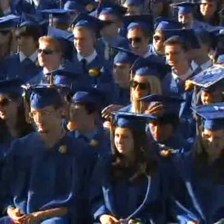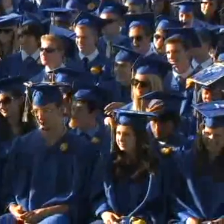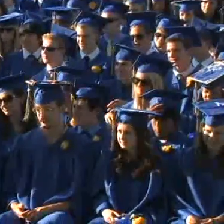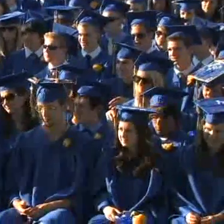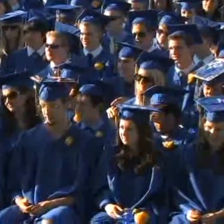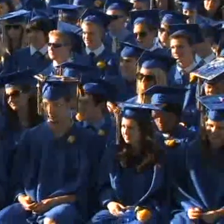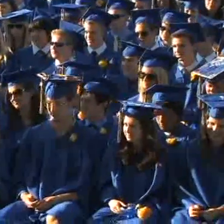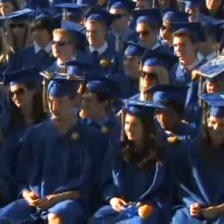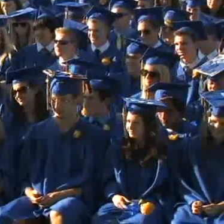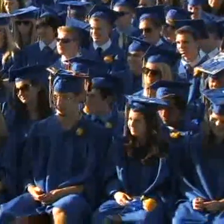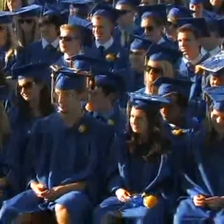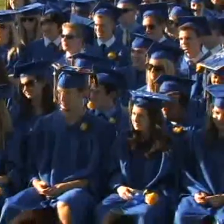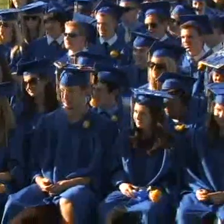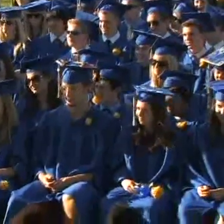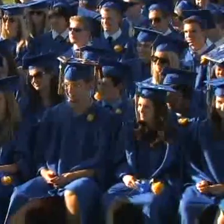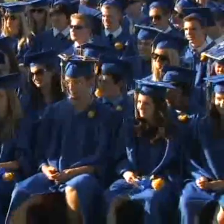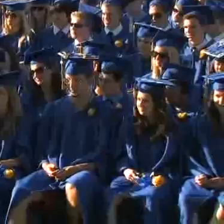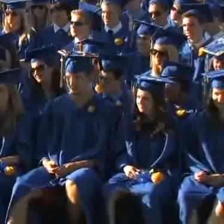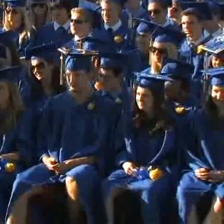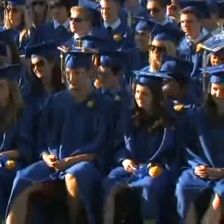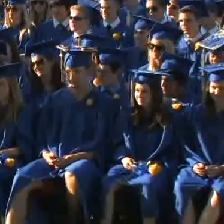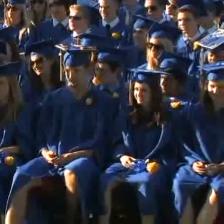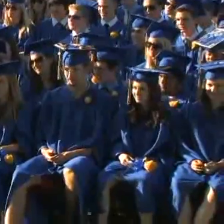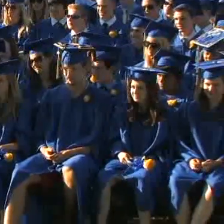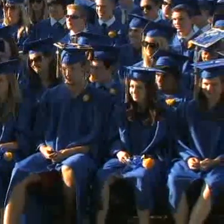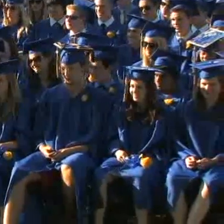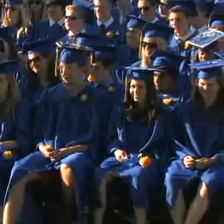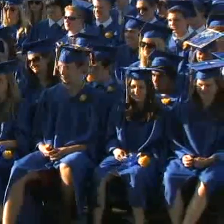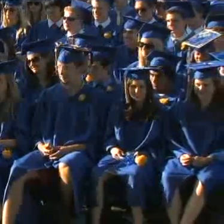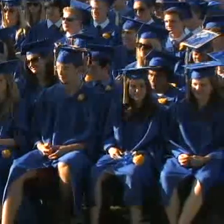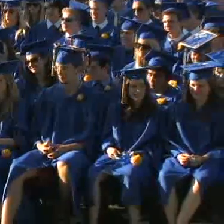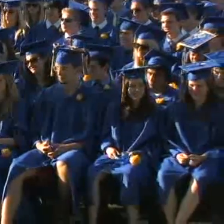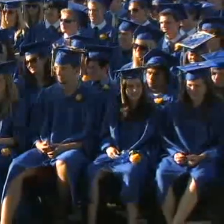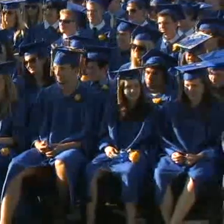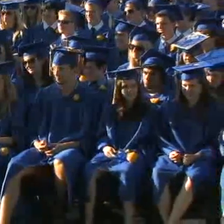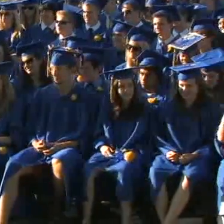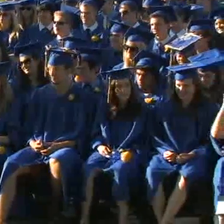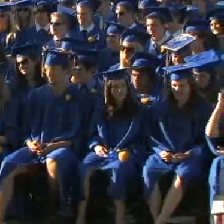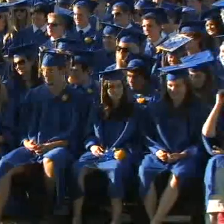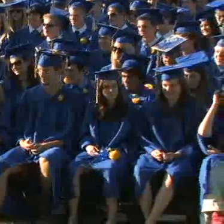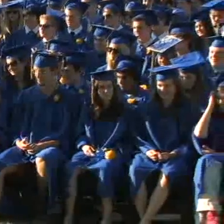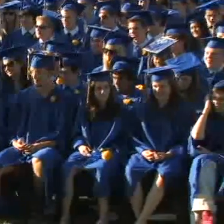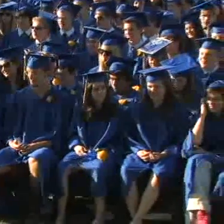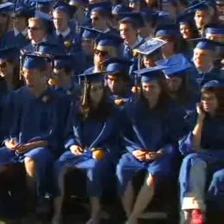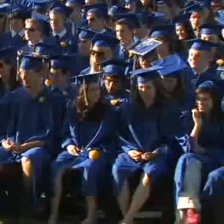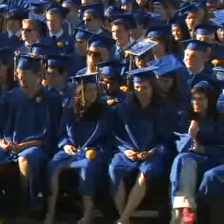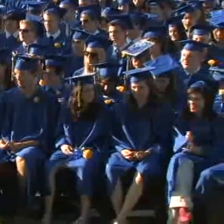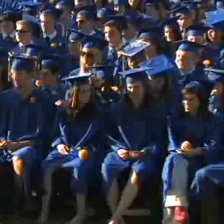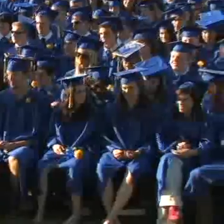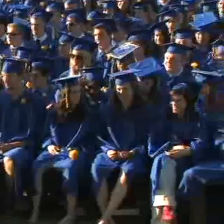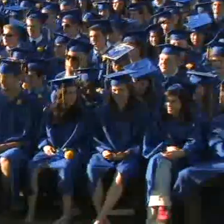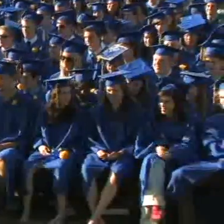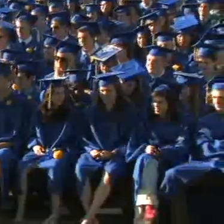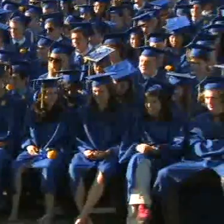was Marlon Brando revving up a Harley in The Wild One. Not like I was a later Marlon Brando riding a Segway to